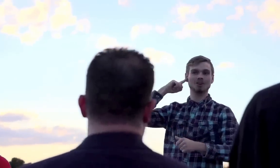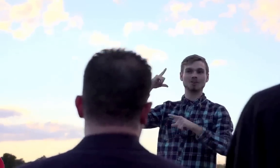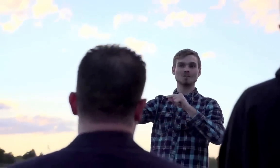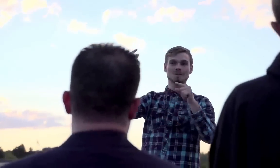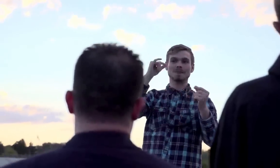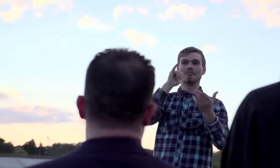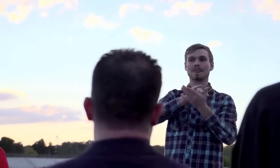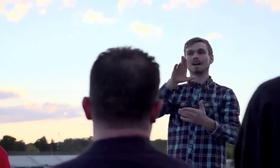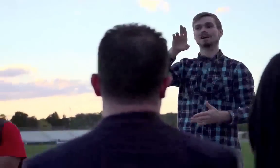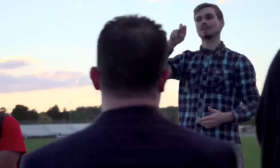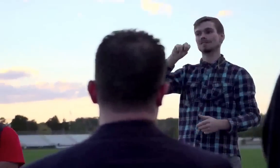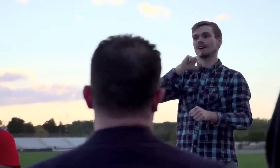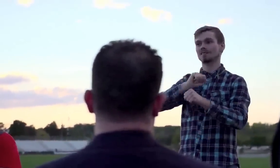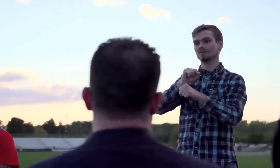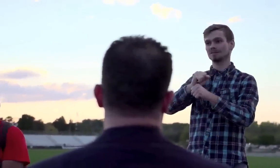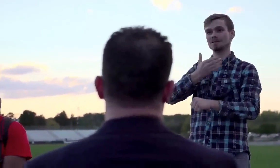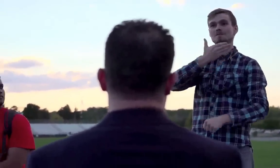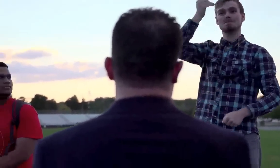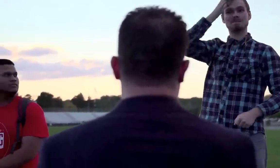college, I heard that he